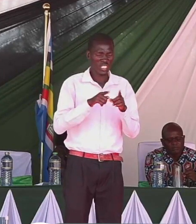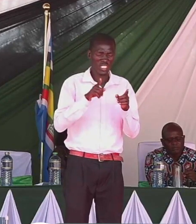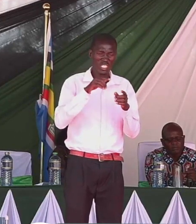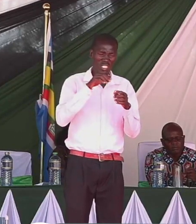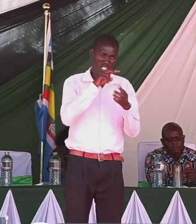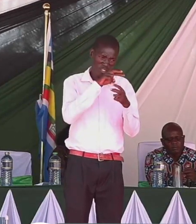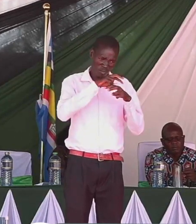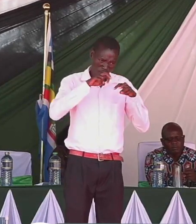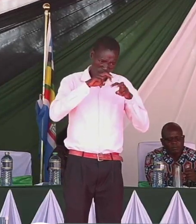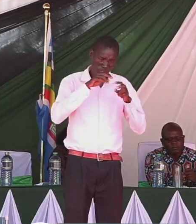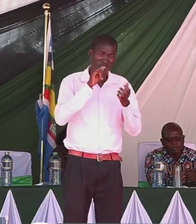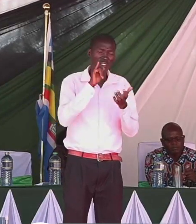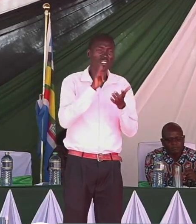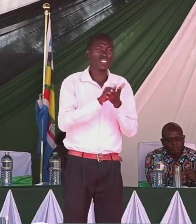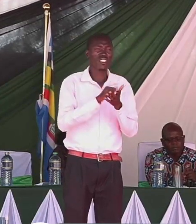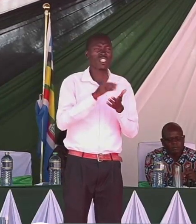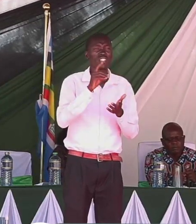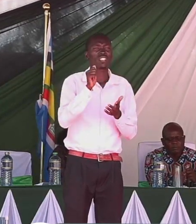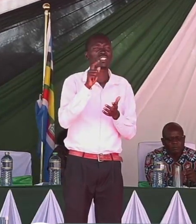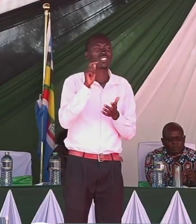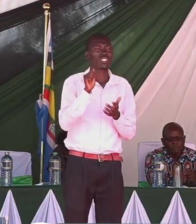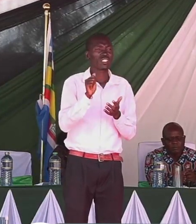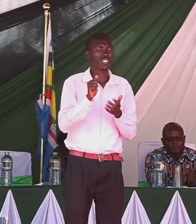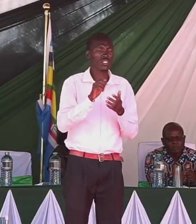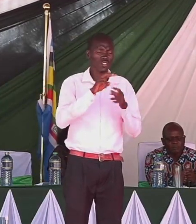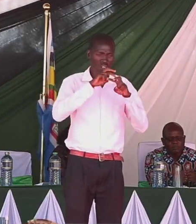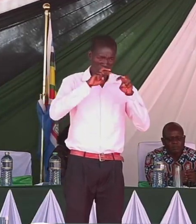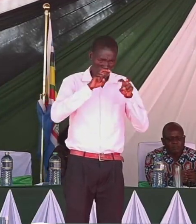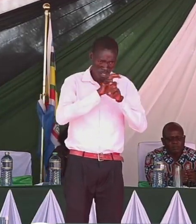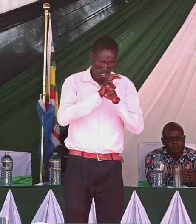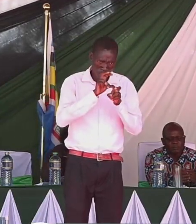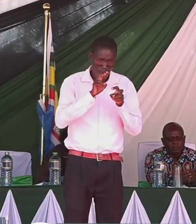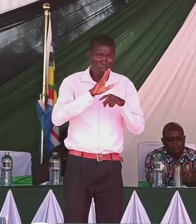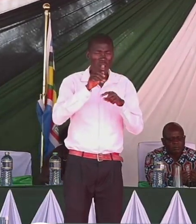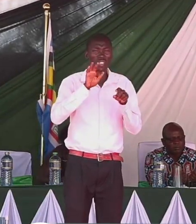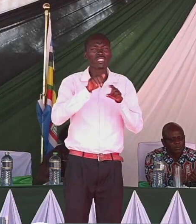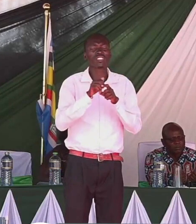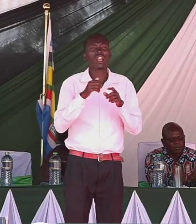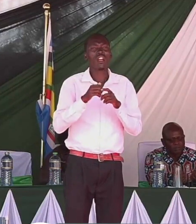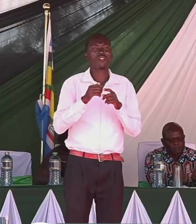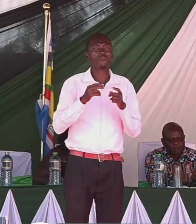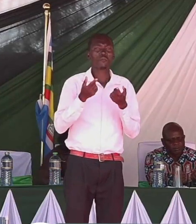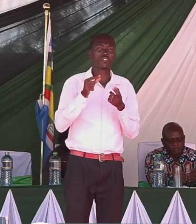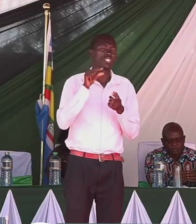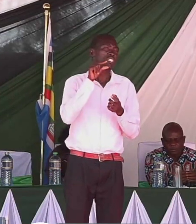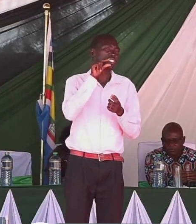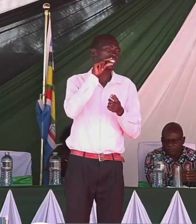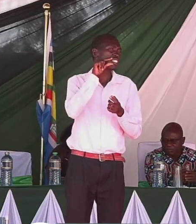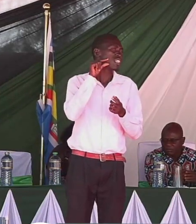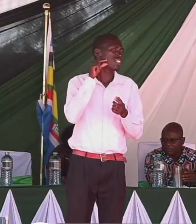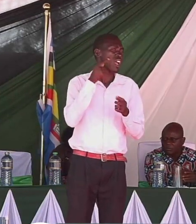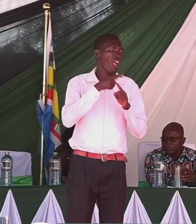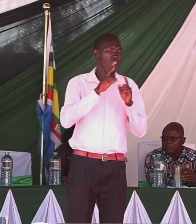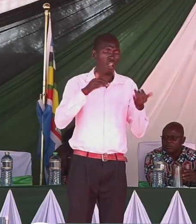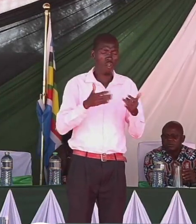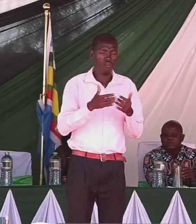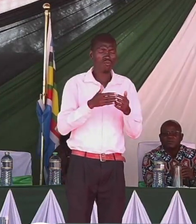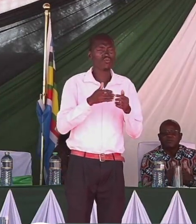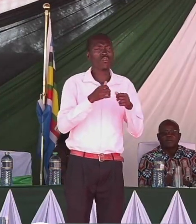you'll observe maybe there could be some biases in gender, but that's how things are so far in